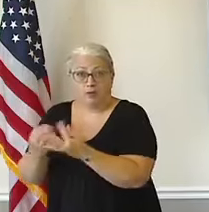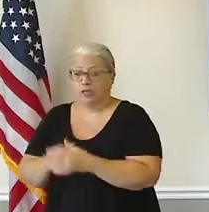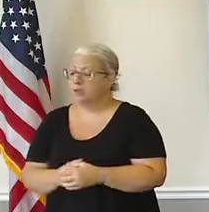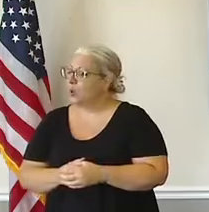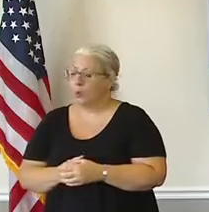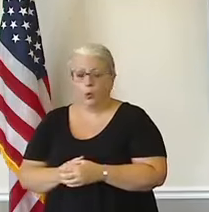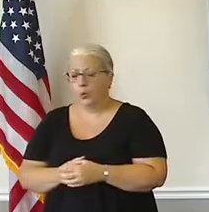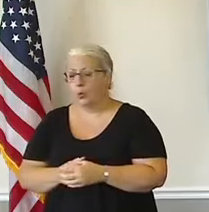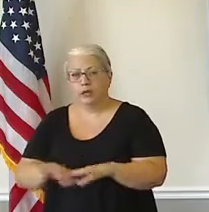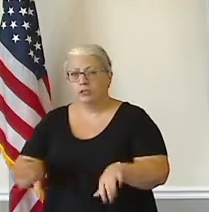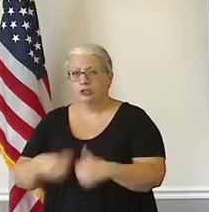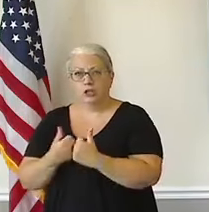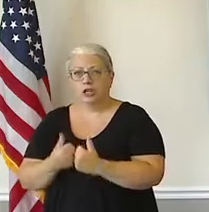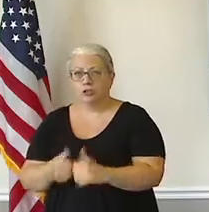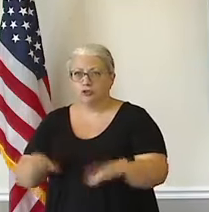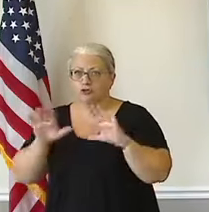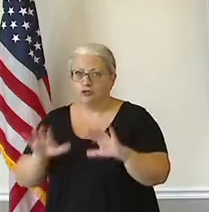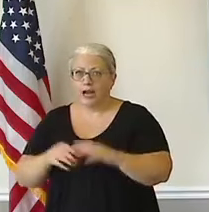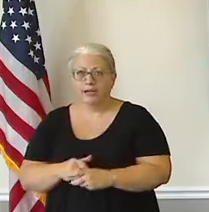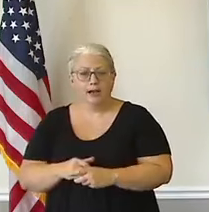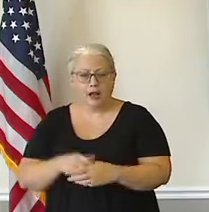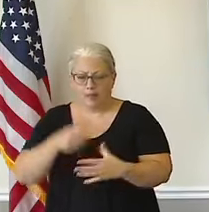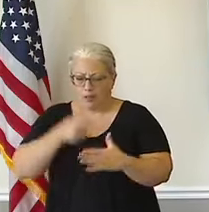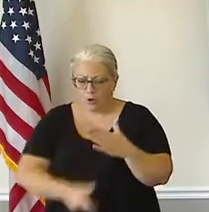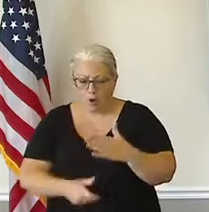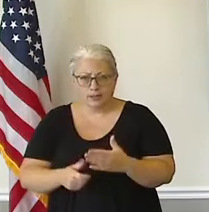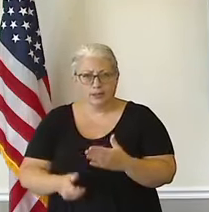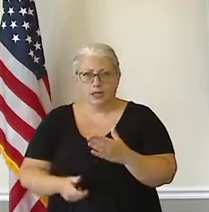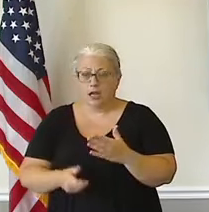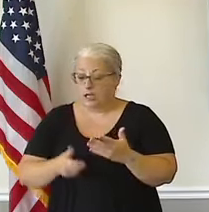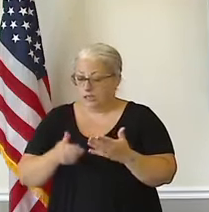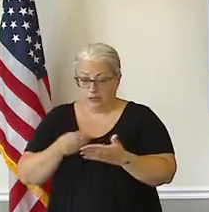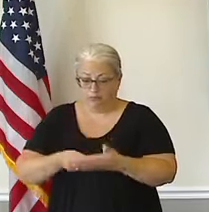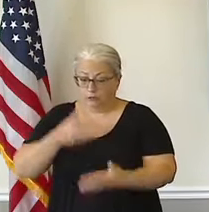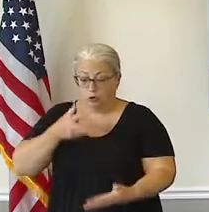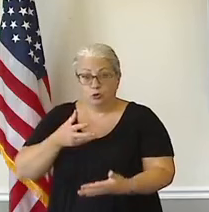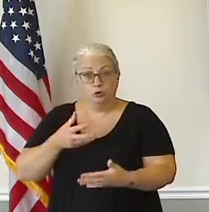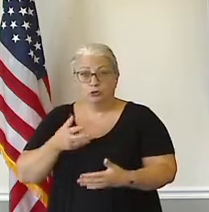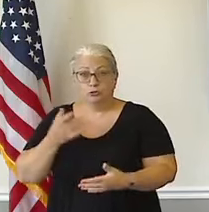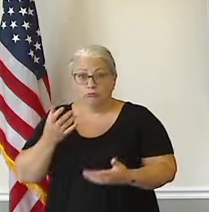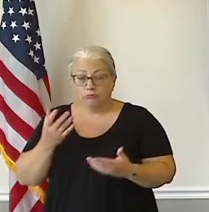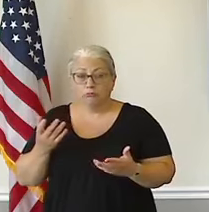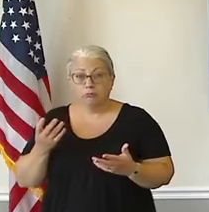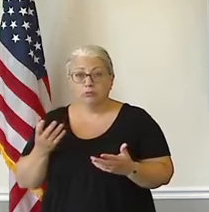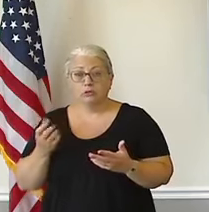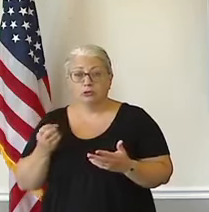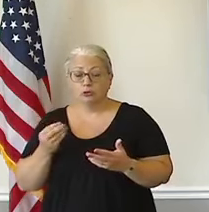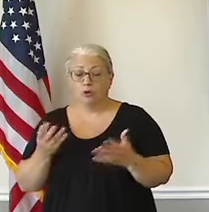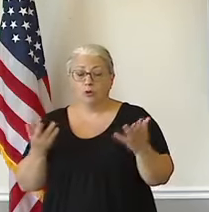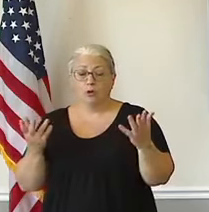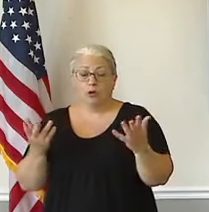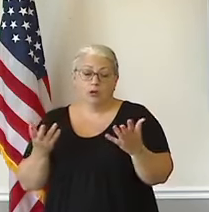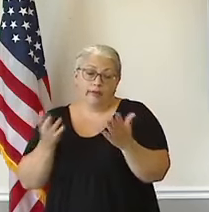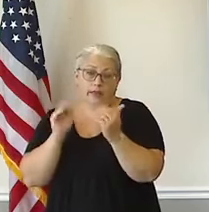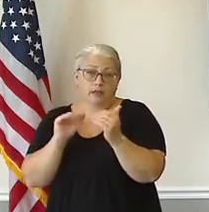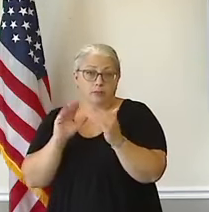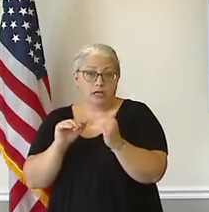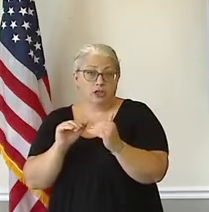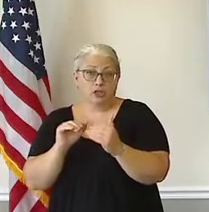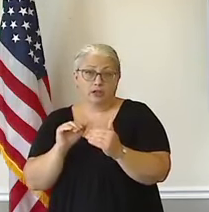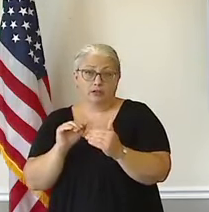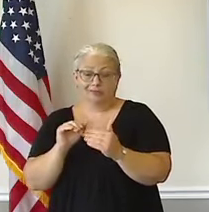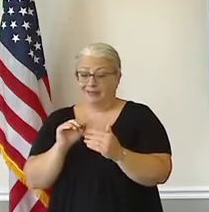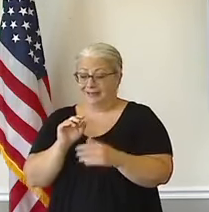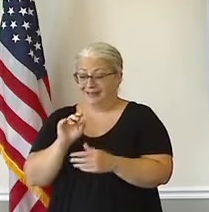access to childcare. We know that. Of course, it's a huge cost if you're not able to afford it. So the expectation is that employers